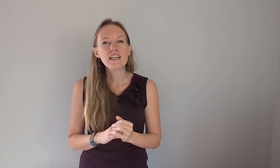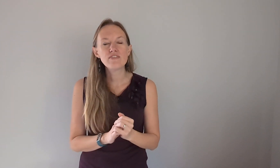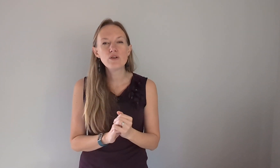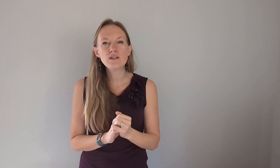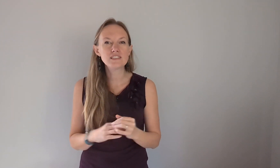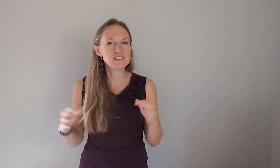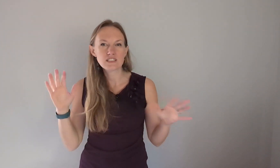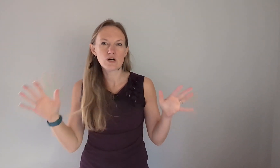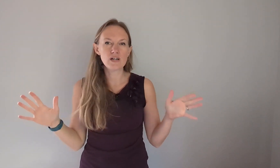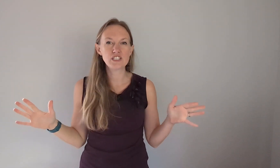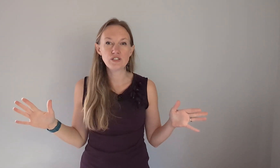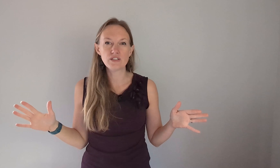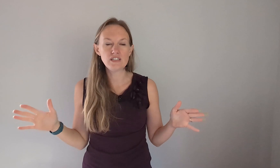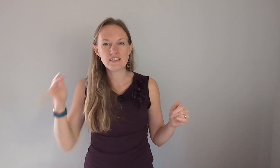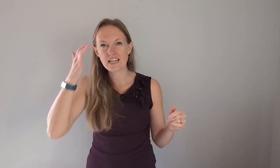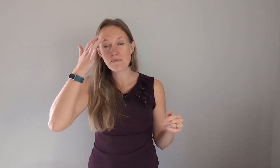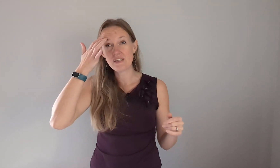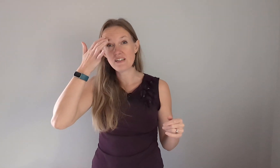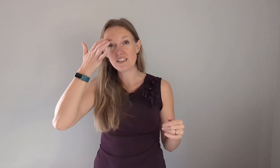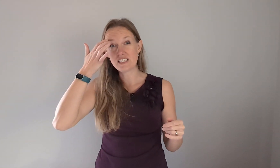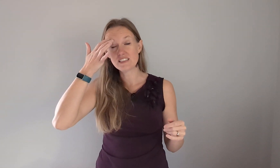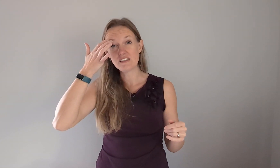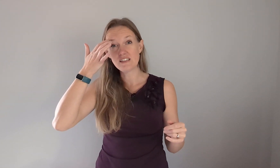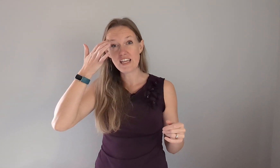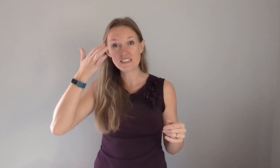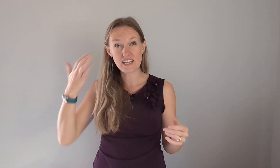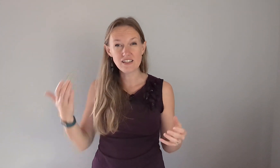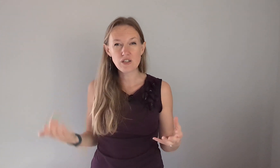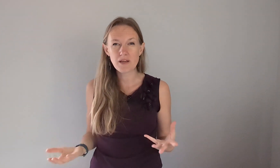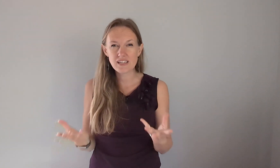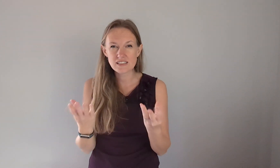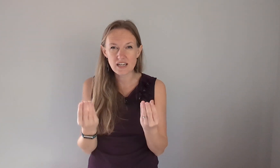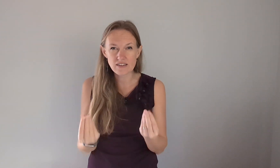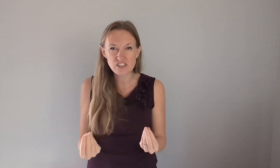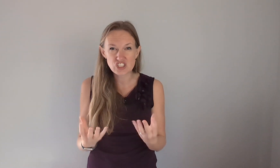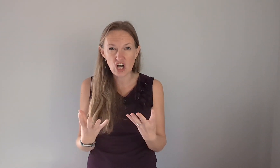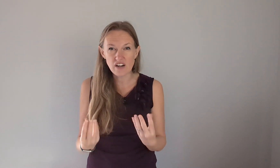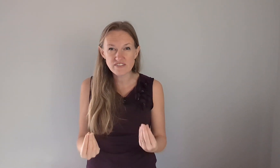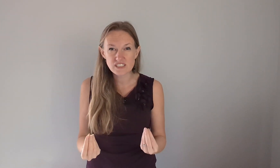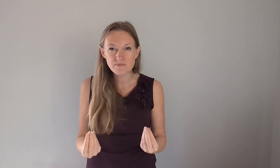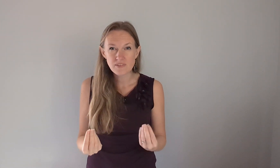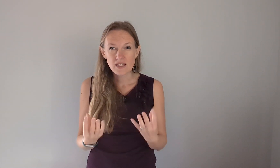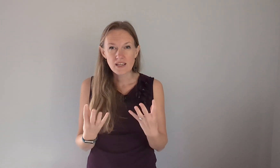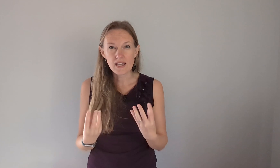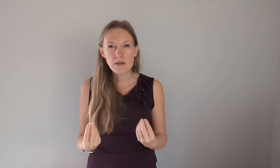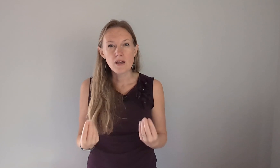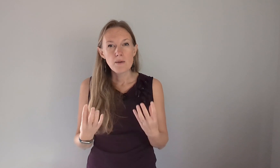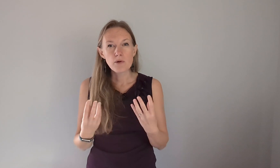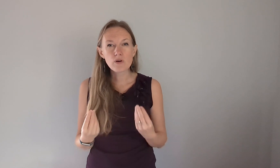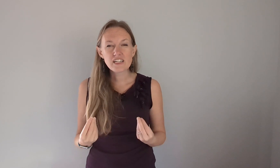if you were just to go onto Google and type in gentle ASL, you might get the sign for soft. Okay, but we're